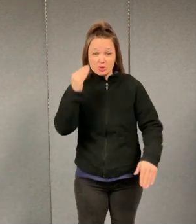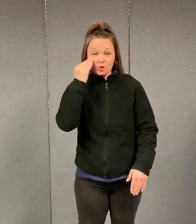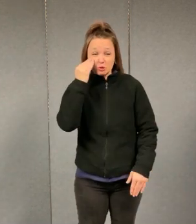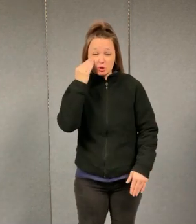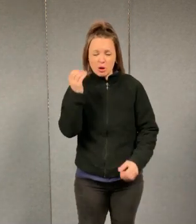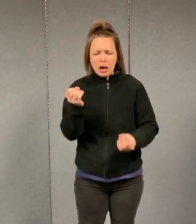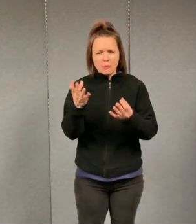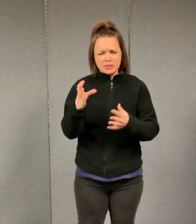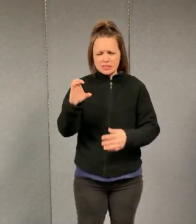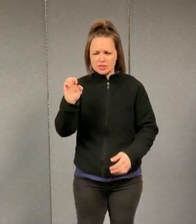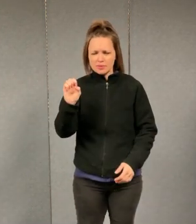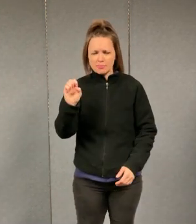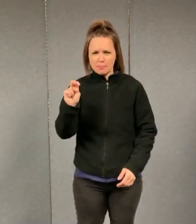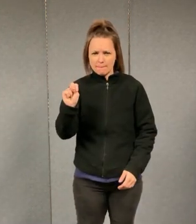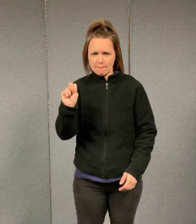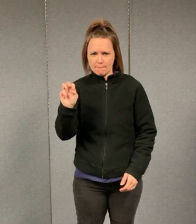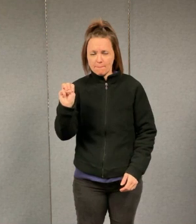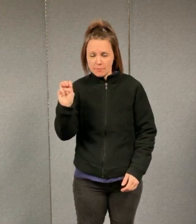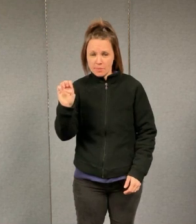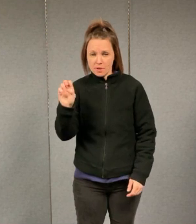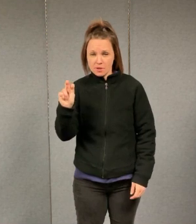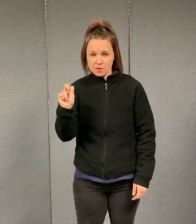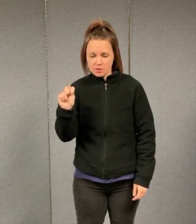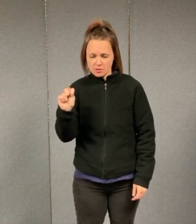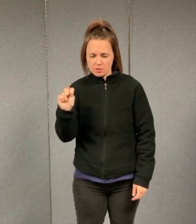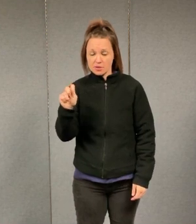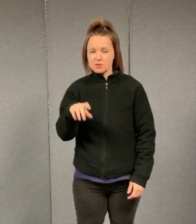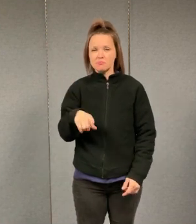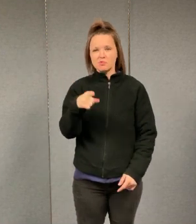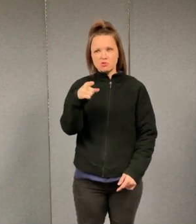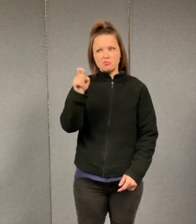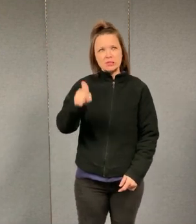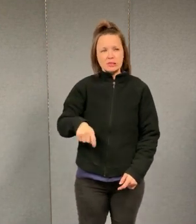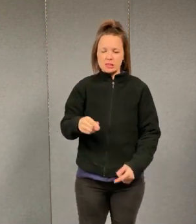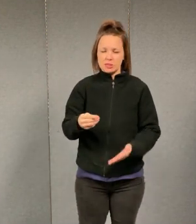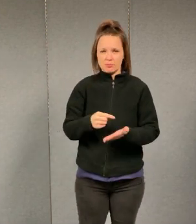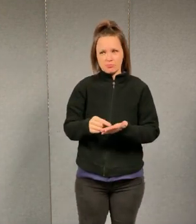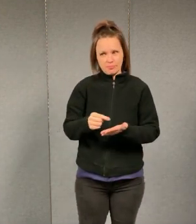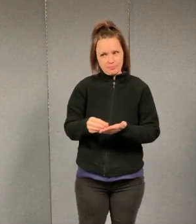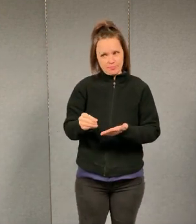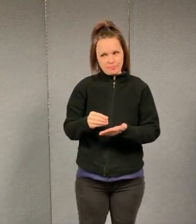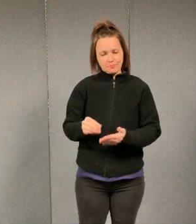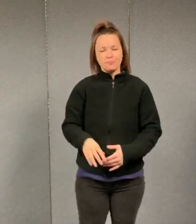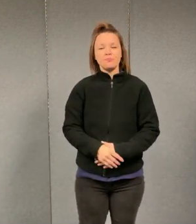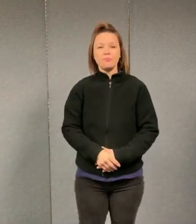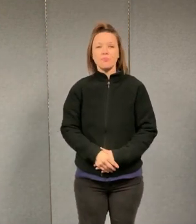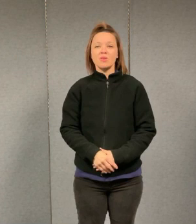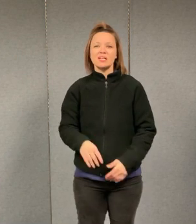tell me how to do this one? This one's super easy, isn't it? We know